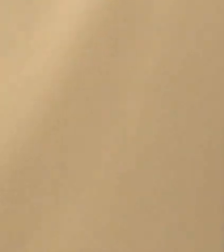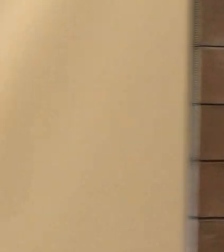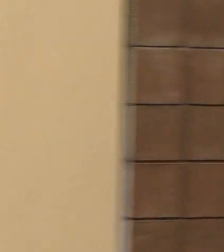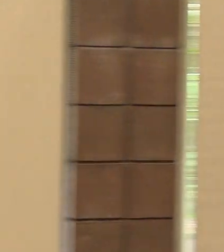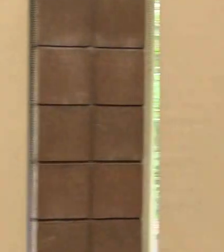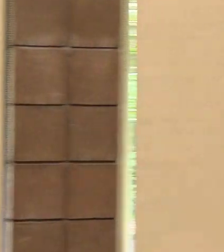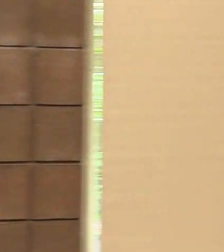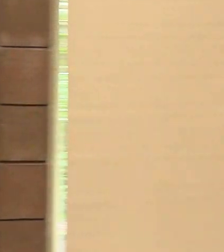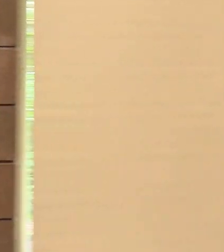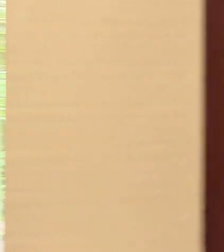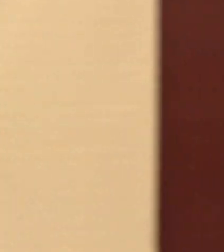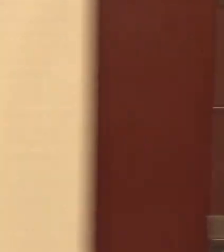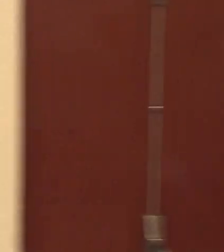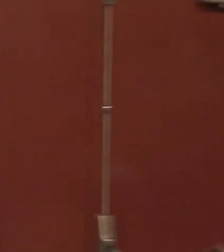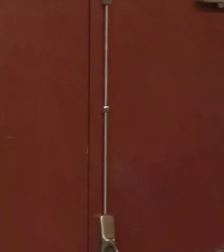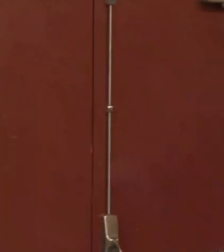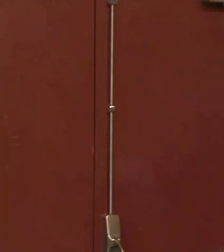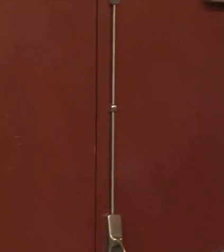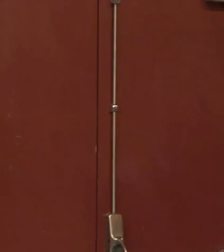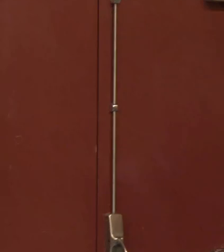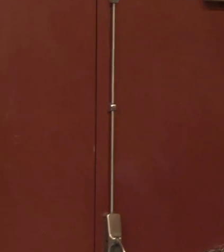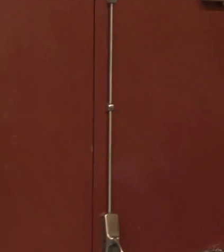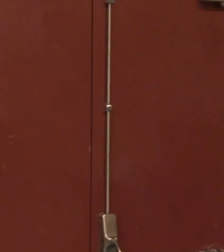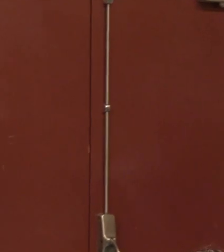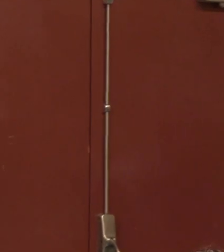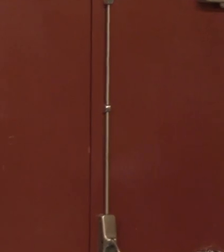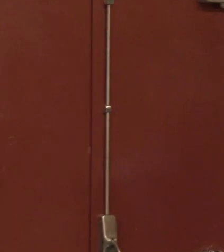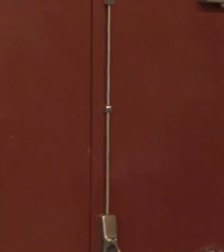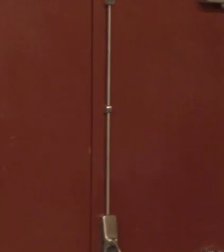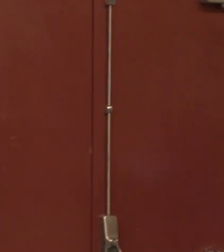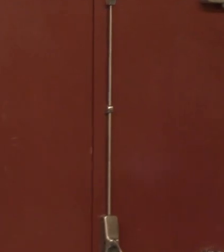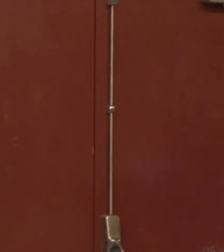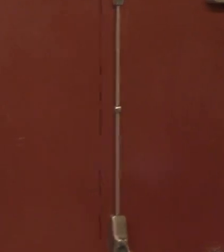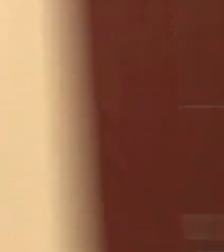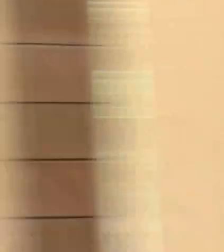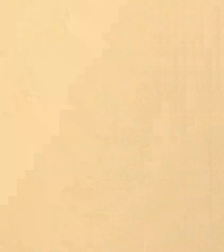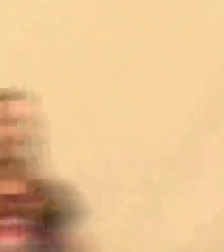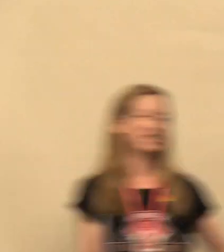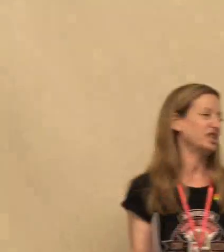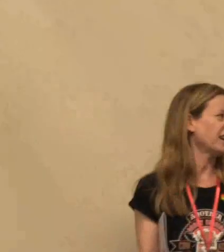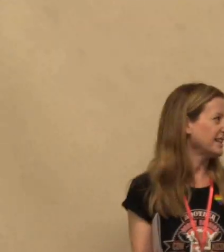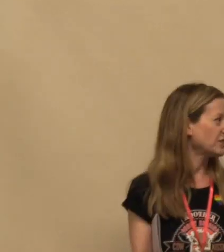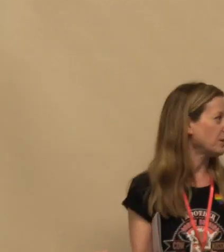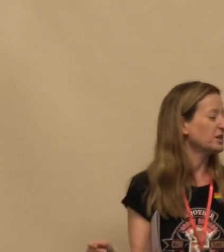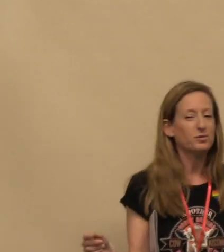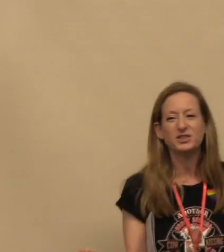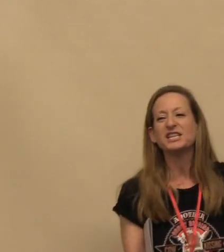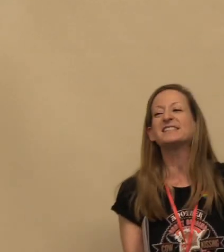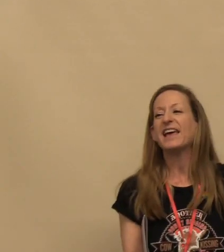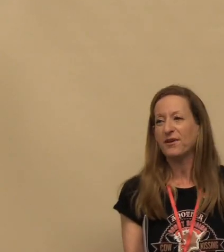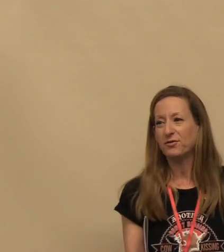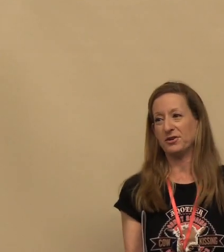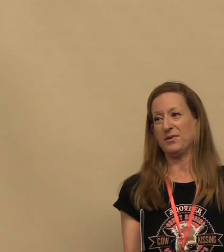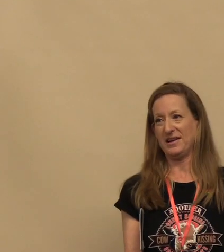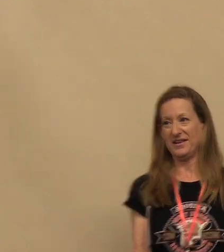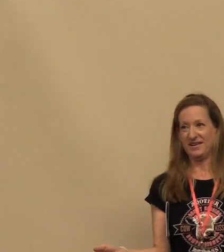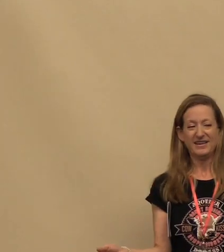remember the chew? ABC, chew, before it went off. And she was on the chew on ABC. She's on Instagram. This one, she